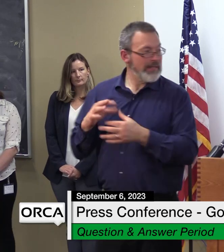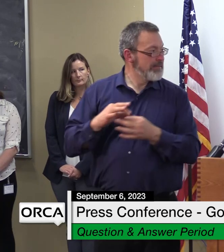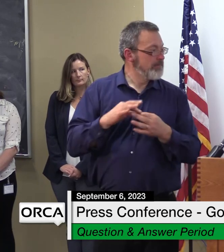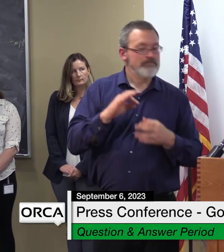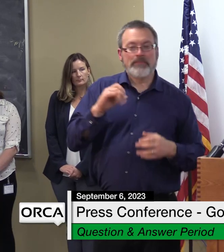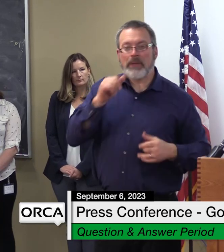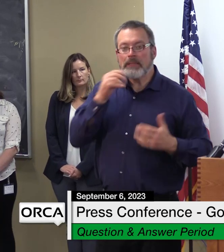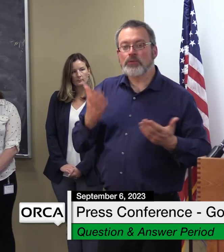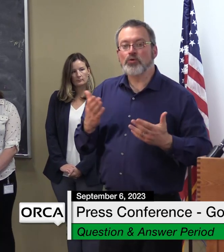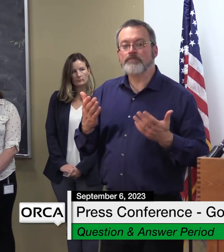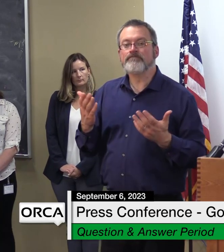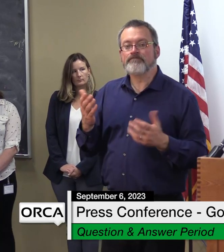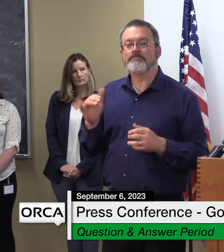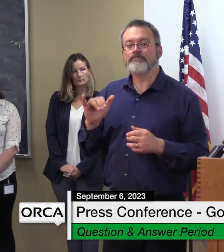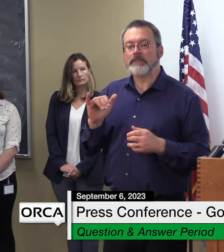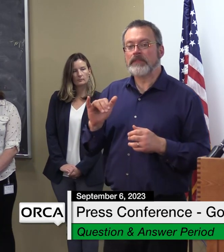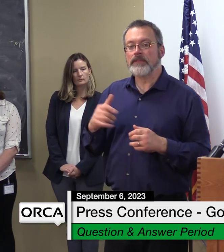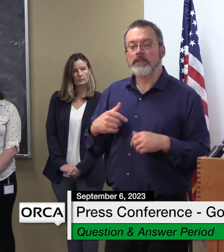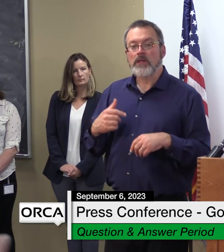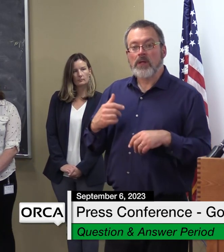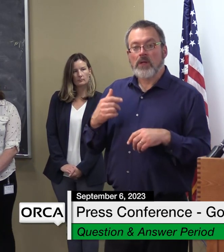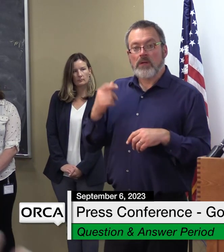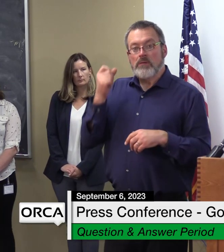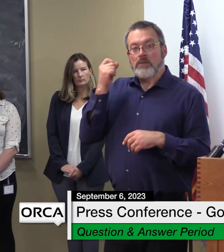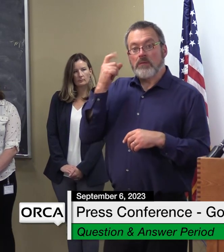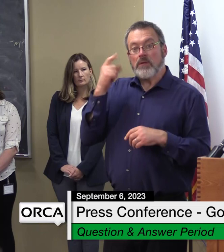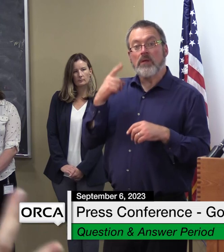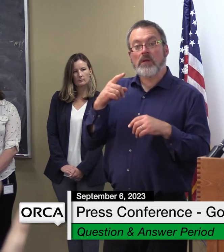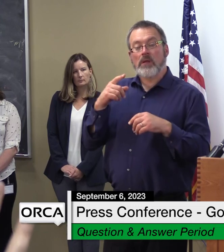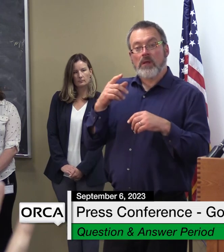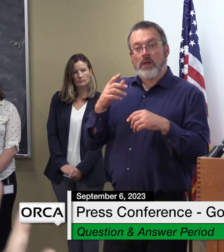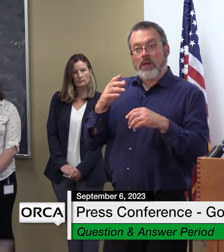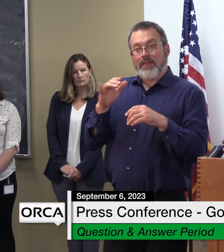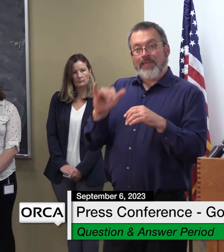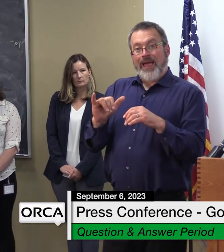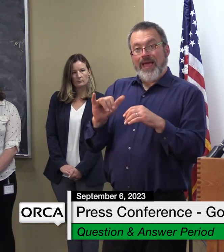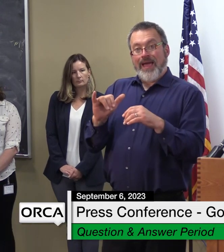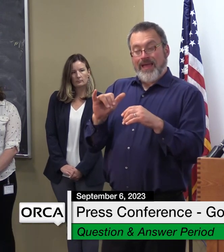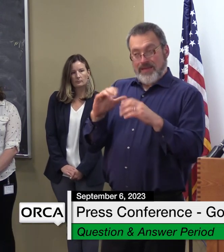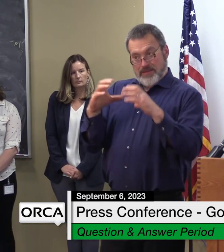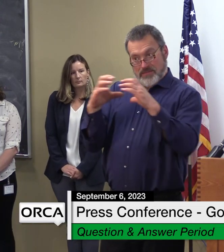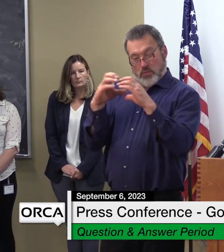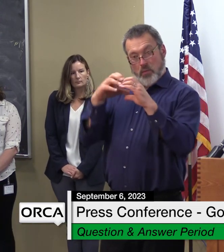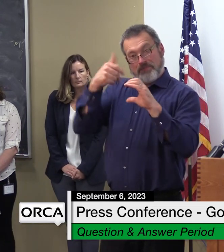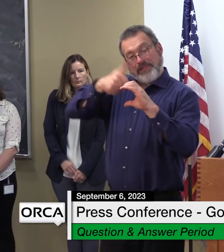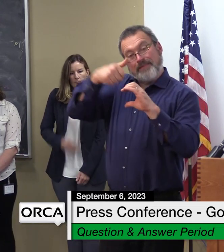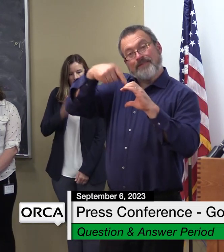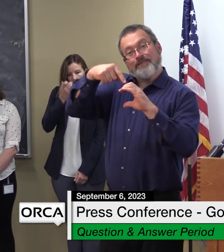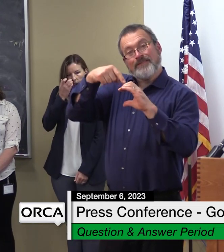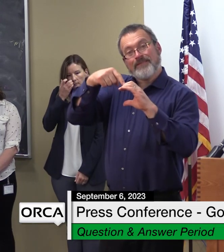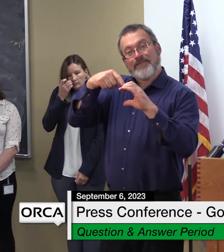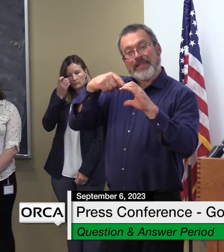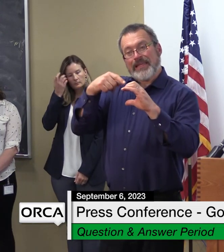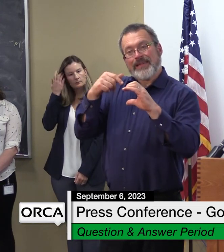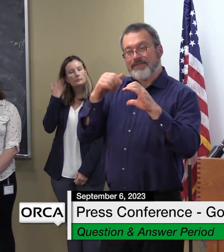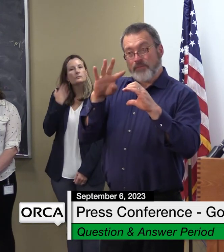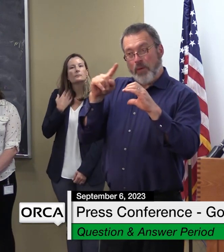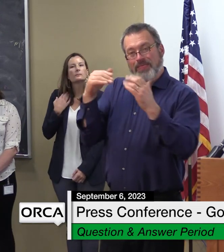but it's the value of the unit, not you don't get to